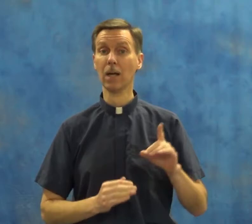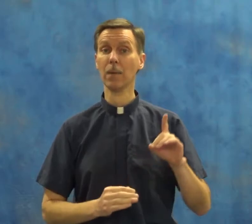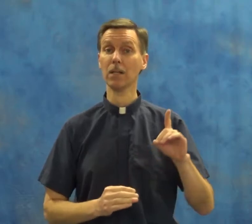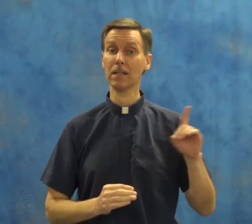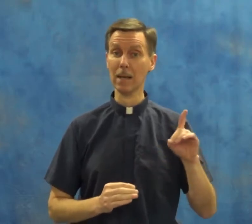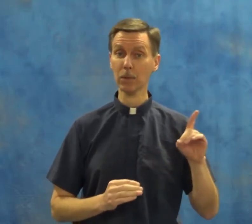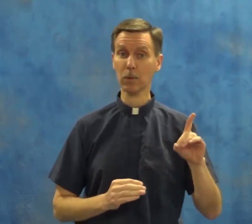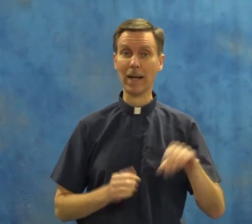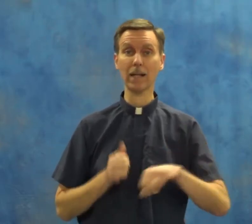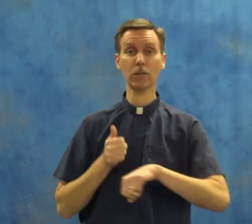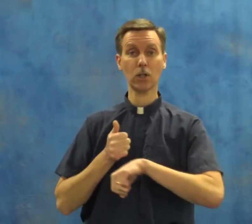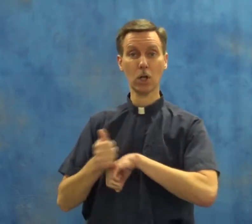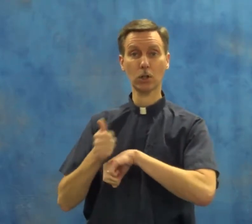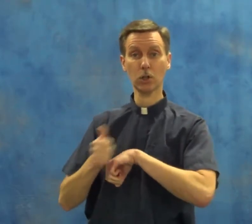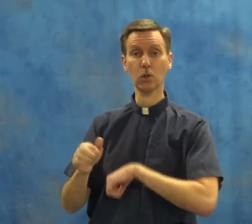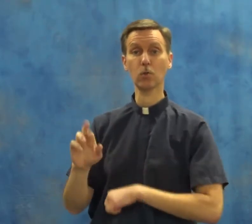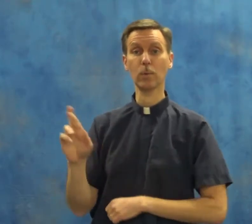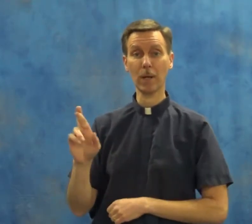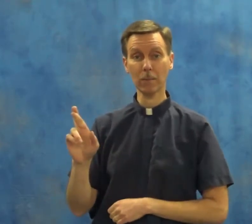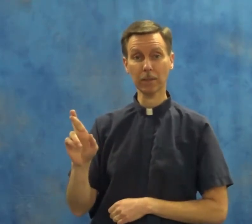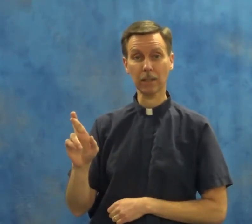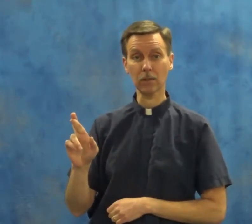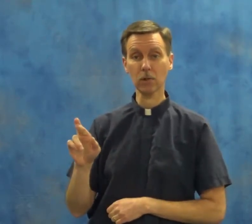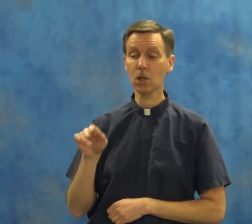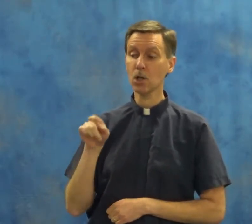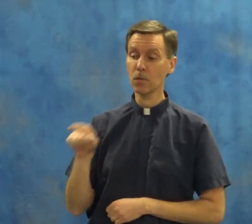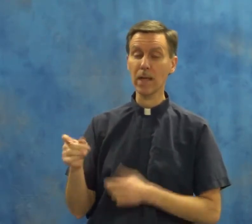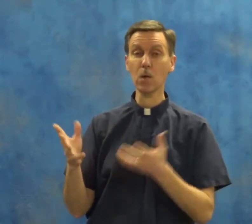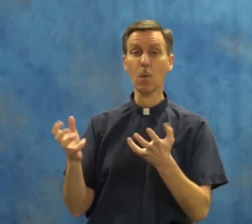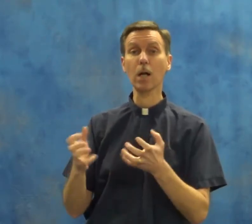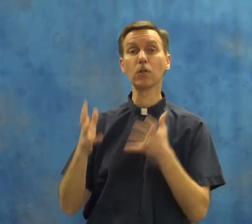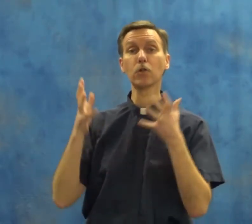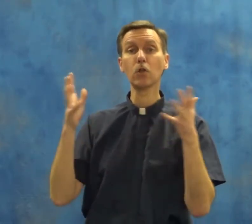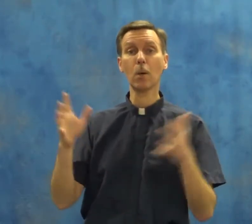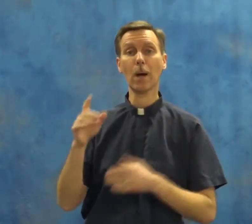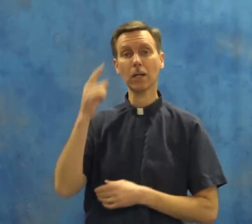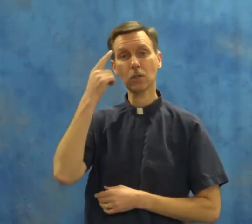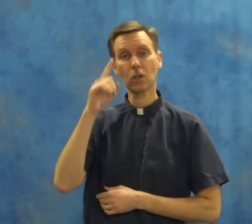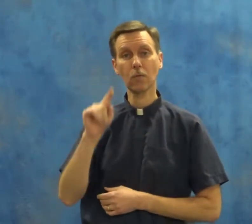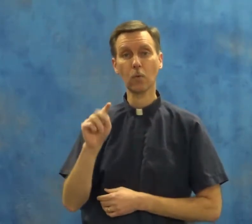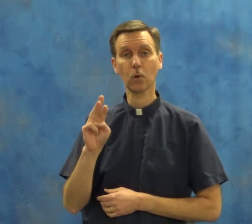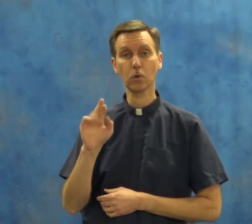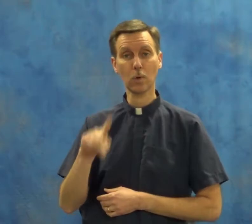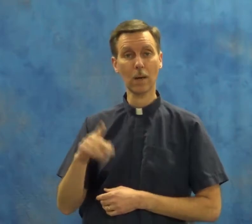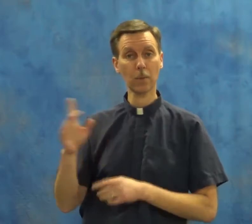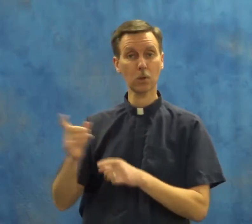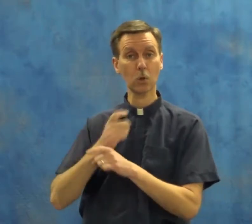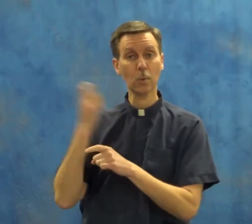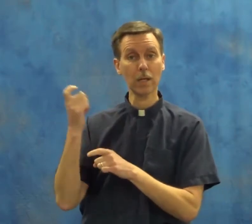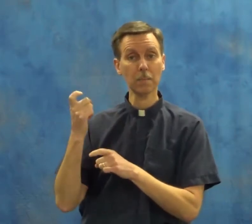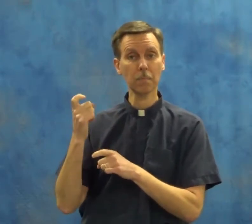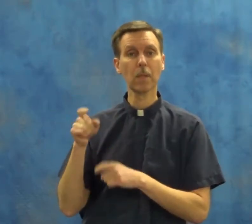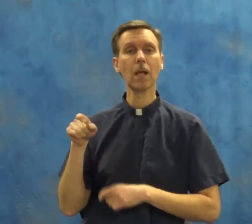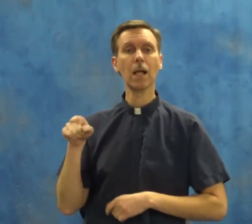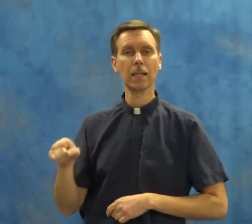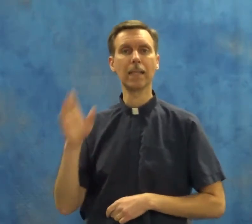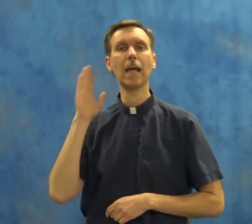Some Democrats accuse Republicans they want so much for Trump to win, they